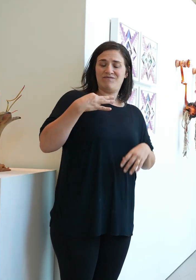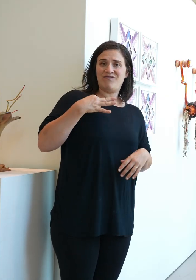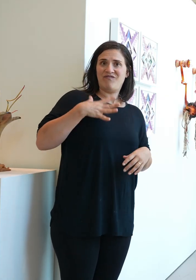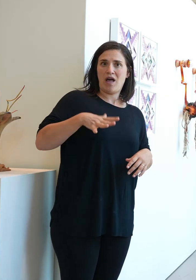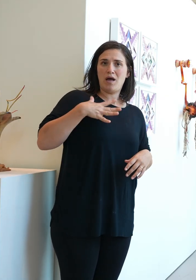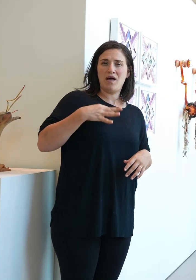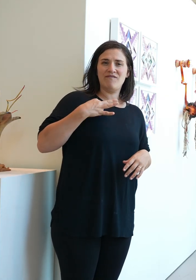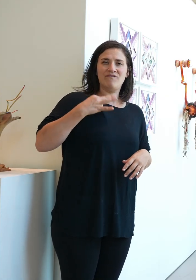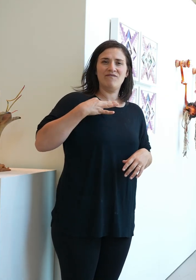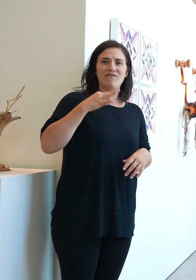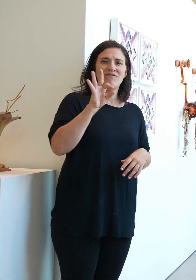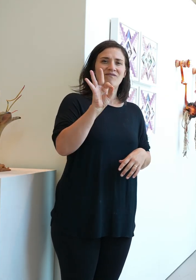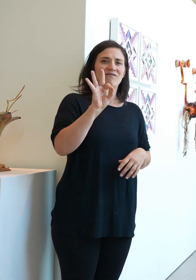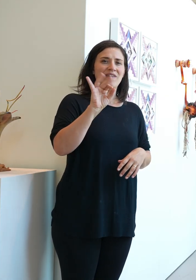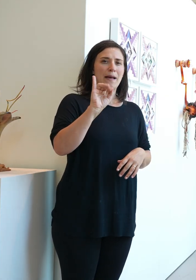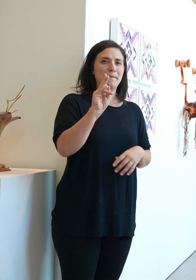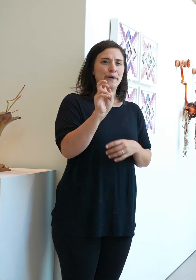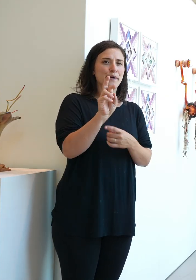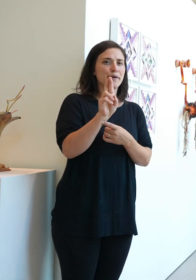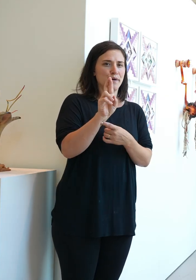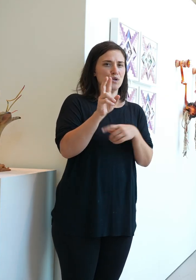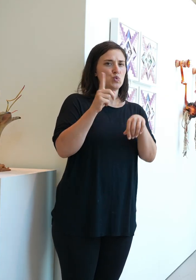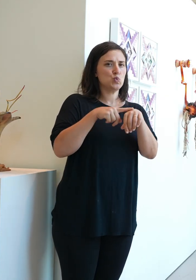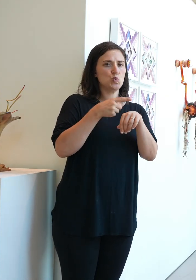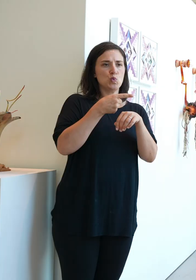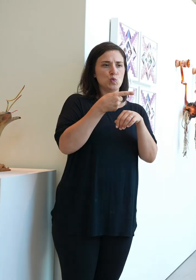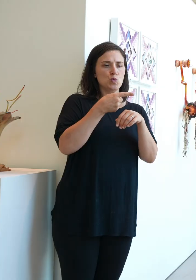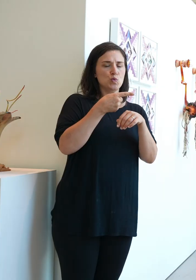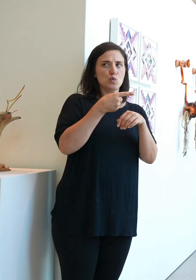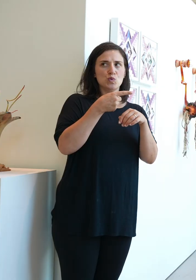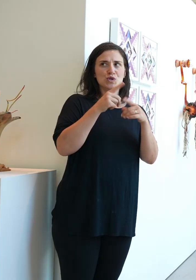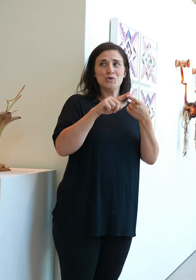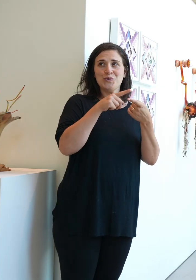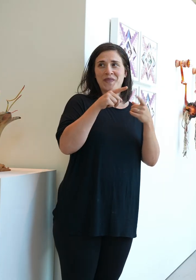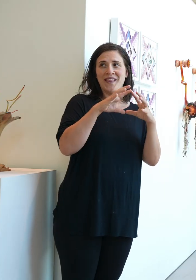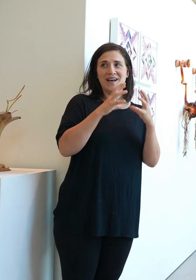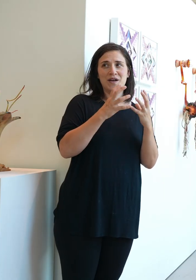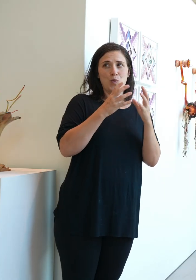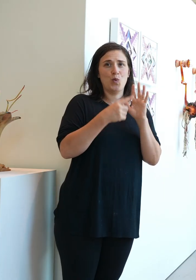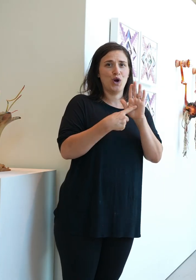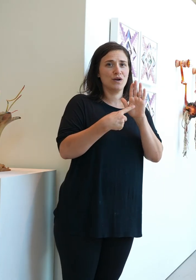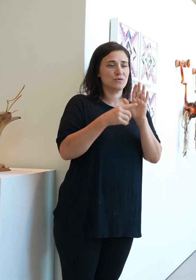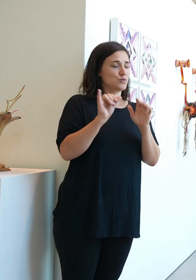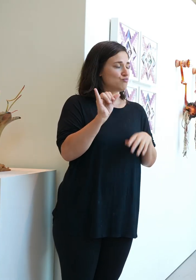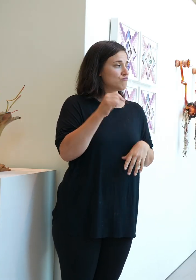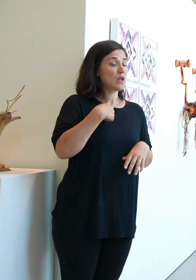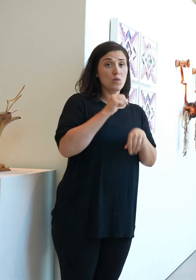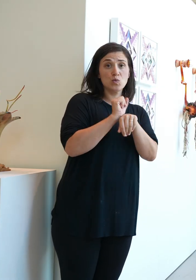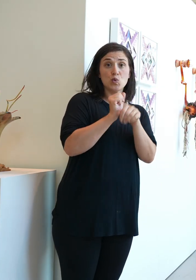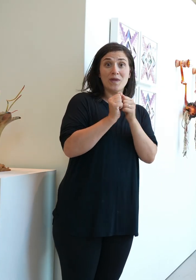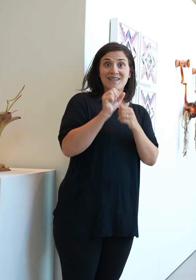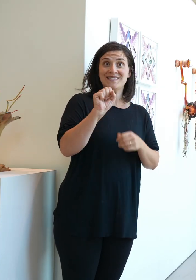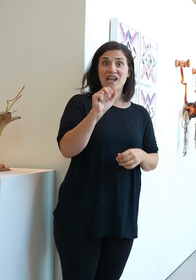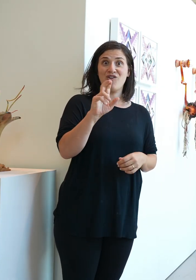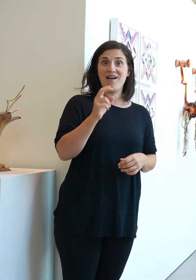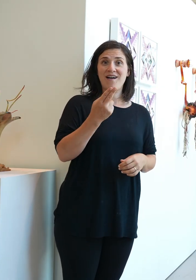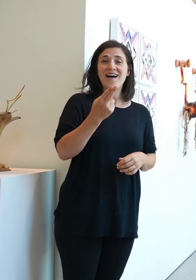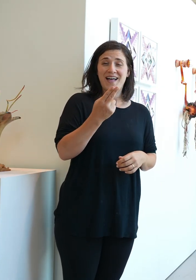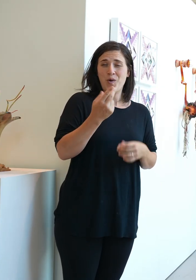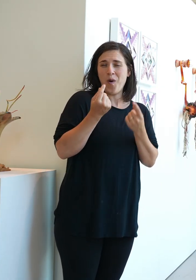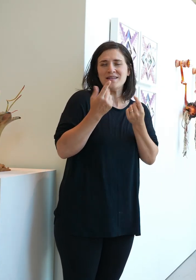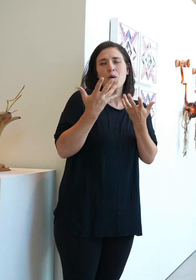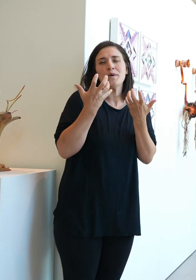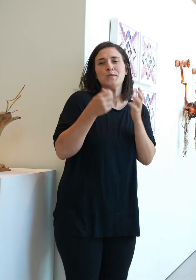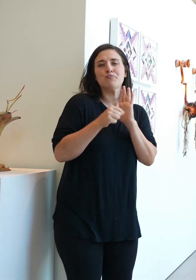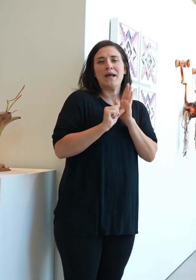I was, while working with Sarah on, you know, our collaboration, I did that to impress